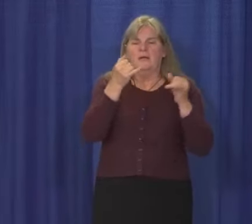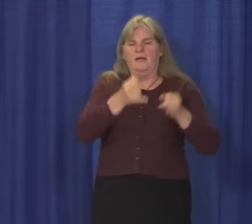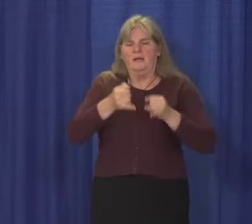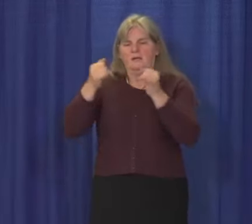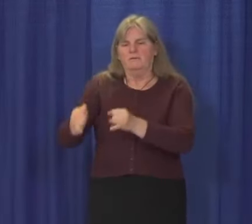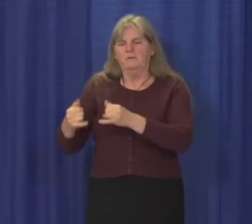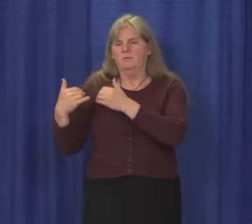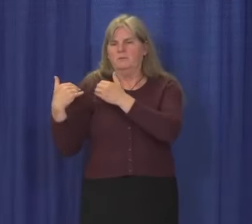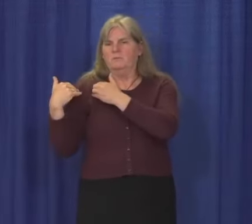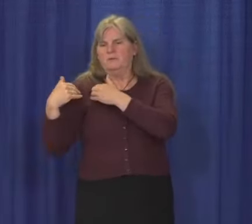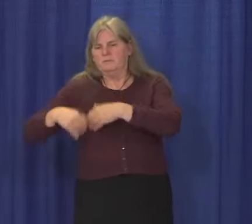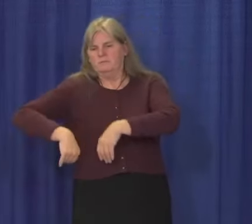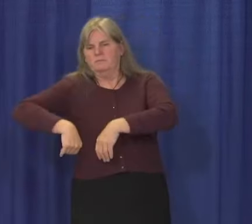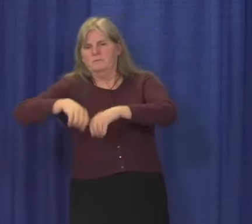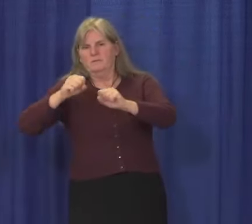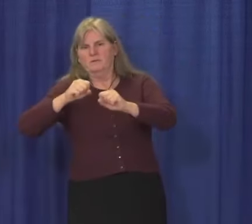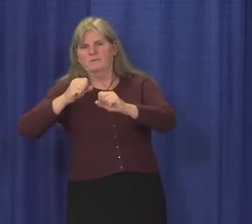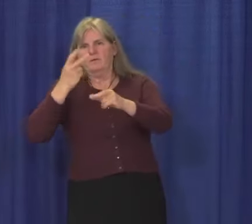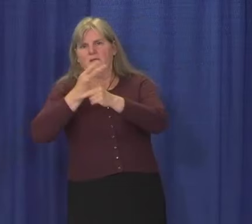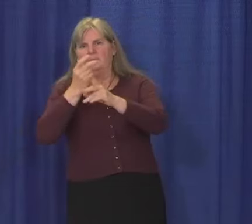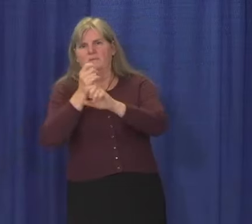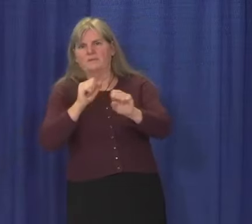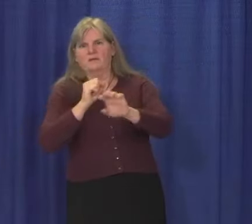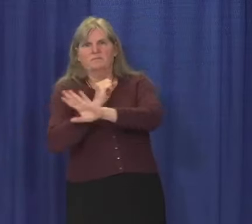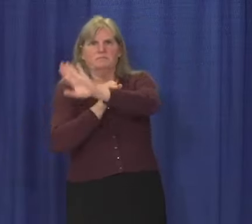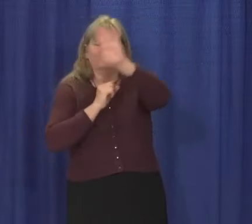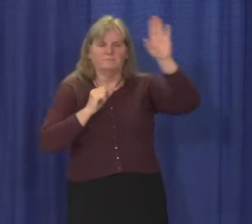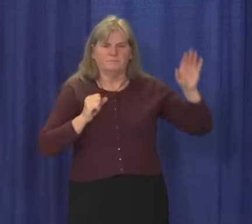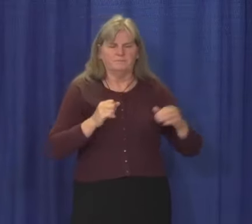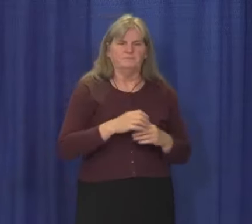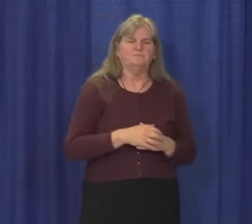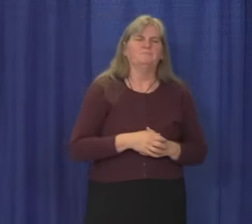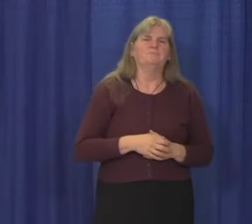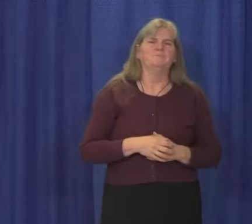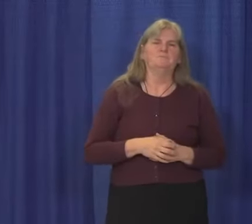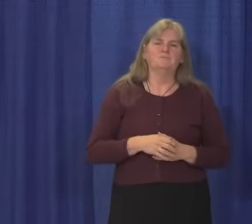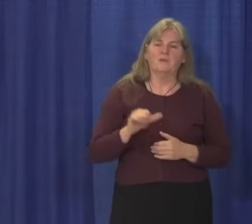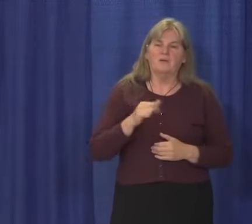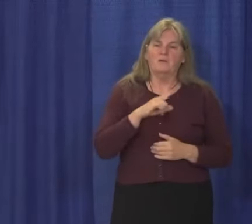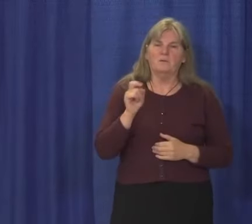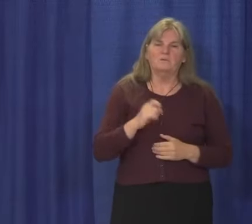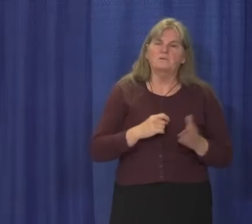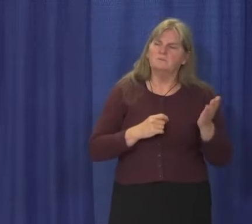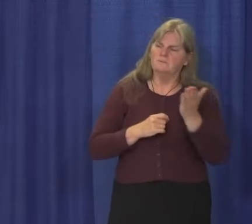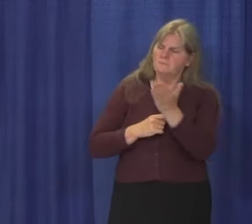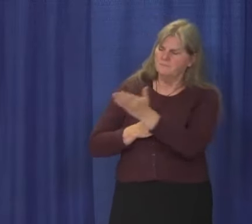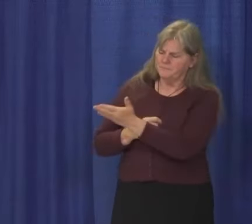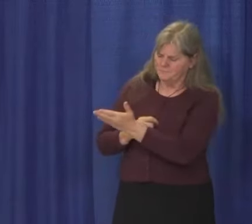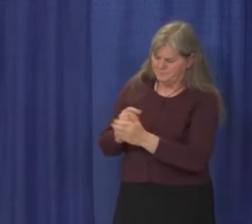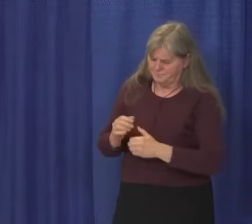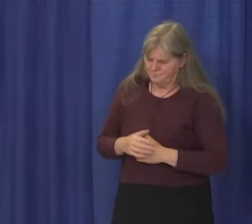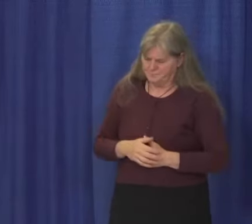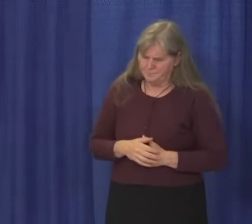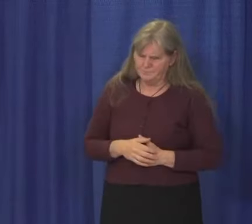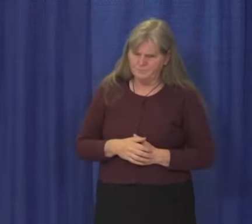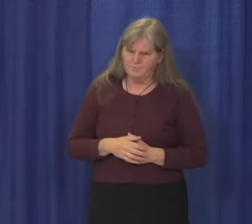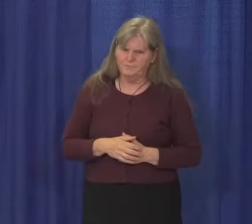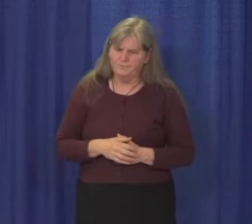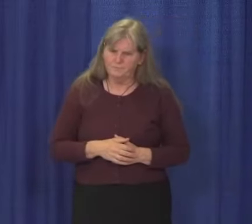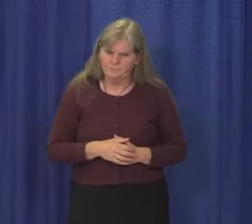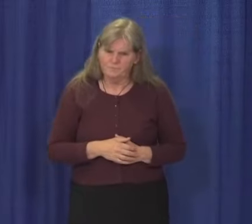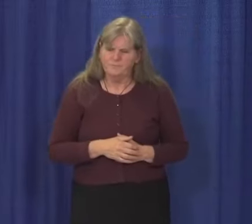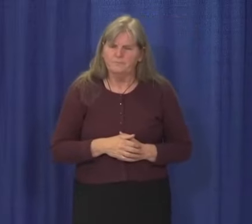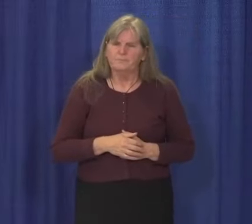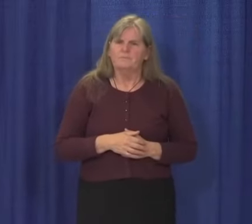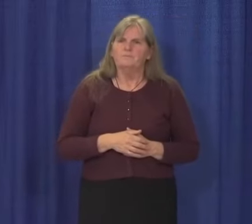question? Yes, I do. This will be for the Premier. With more and more Canadian jurisdictions either embracing the idea of